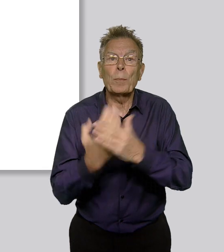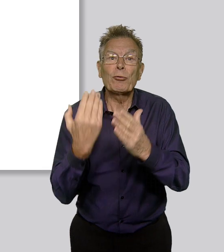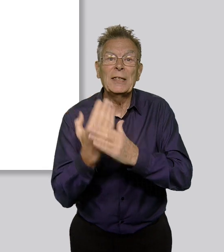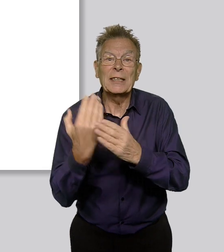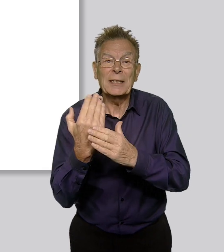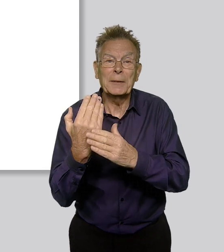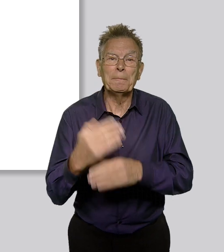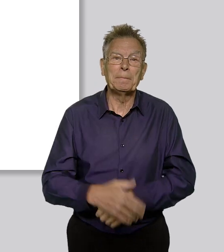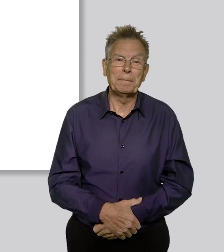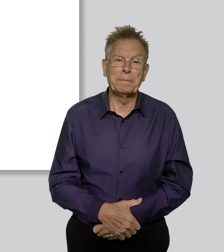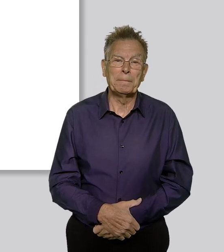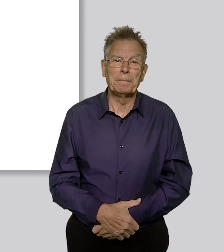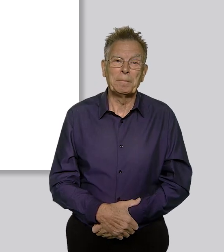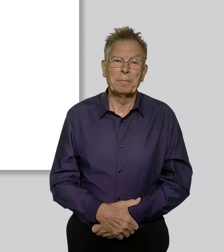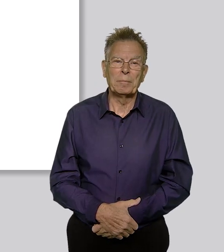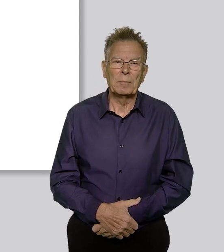virgintrainseastcoast.com/upgrades.